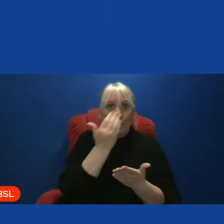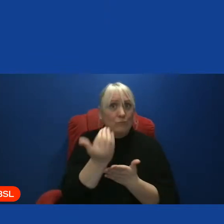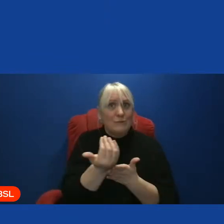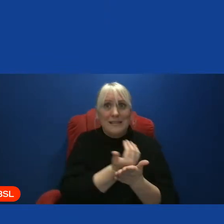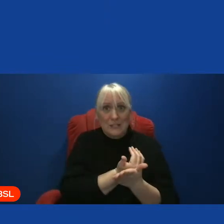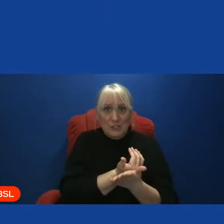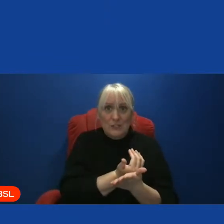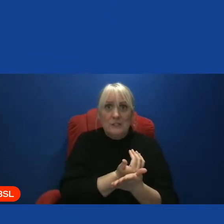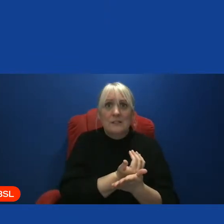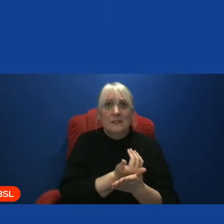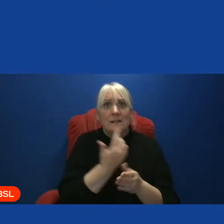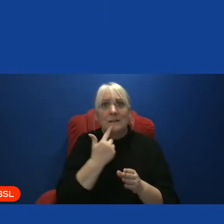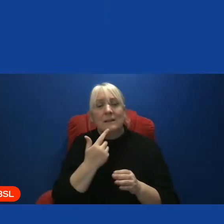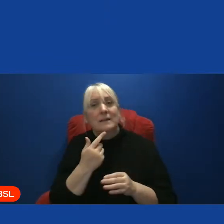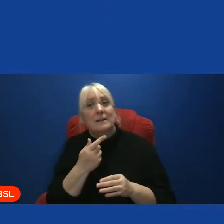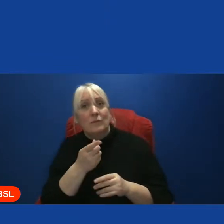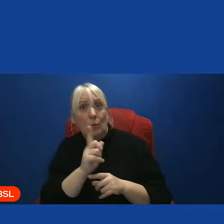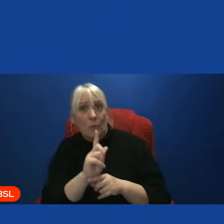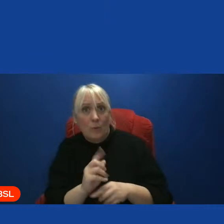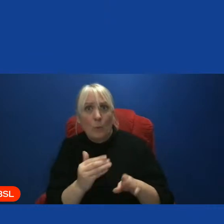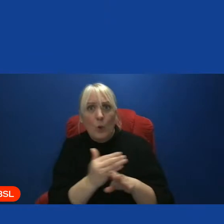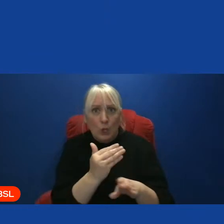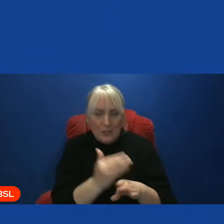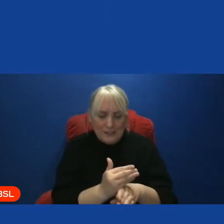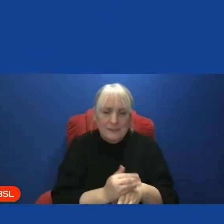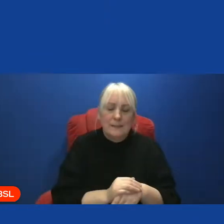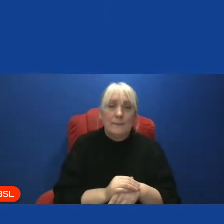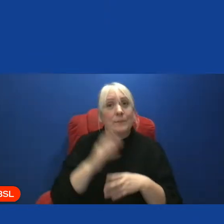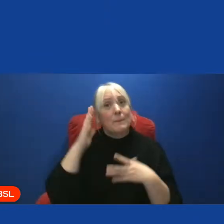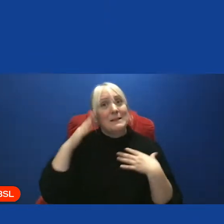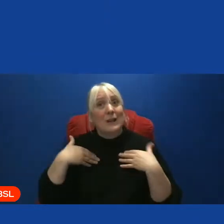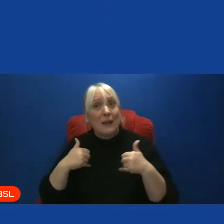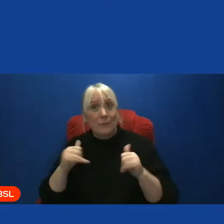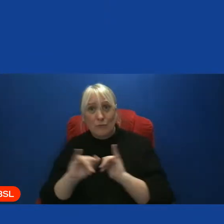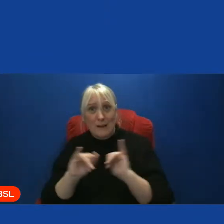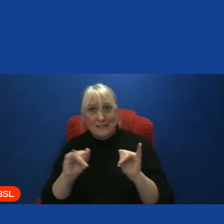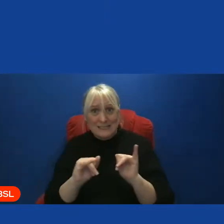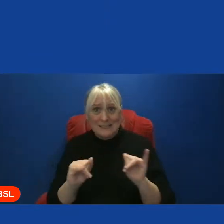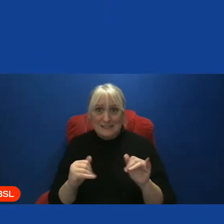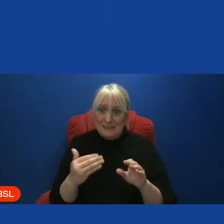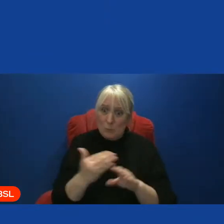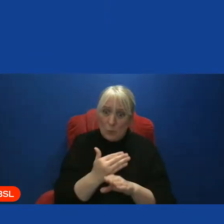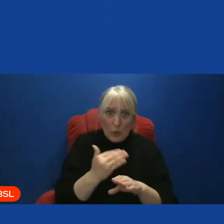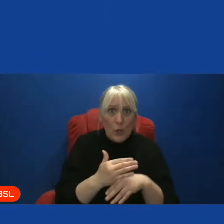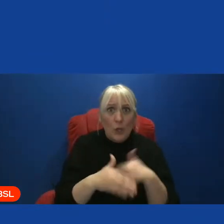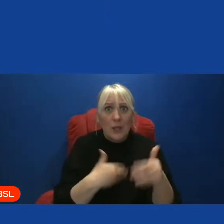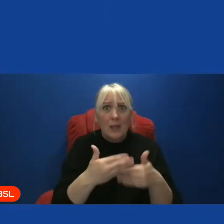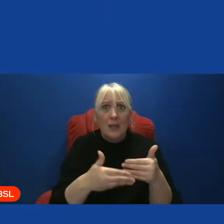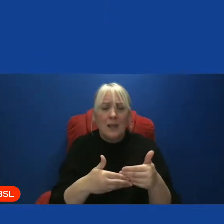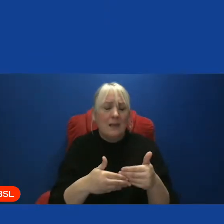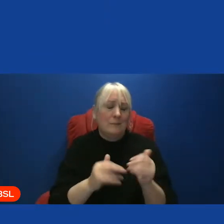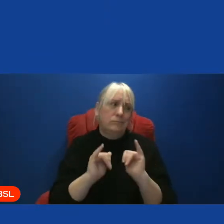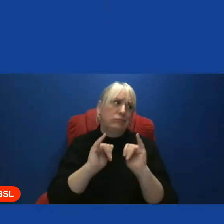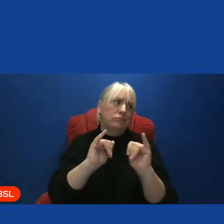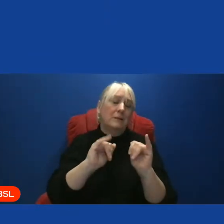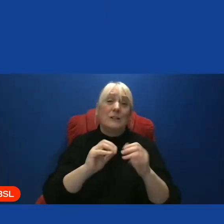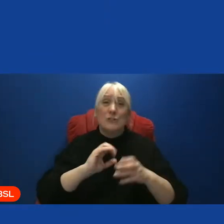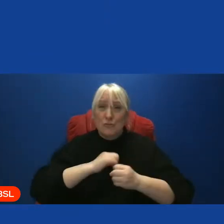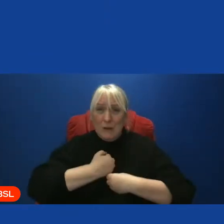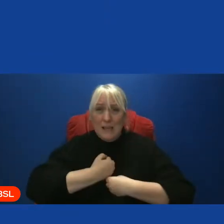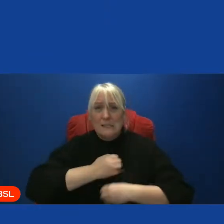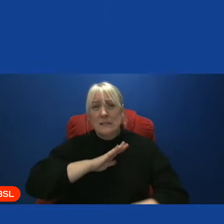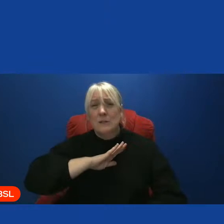workers. The mental health crisis in workplaces is already at catastrophic levels, with stress, depression, and